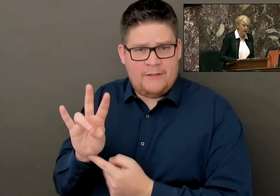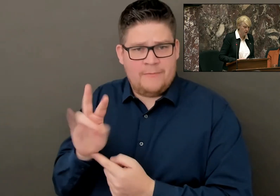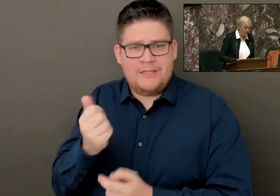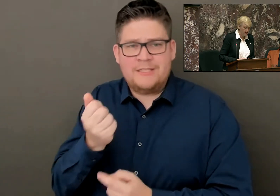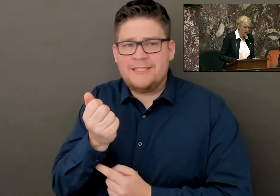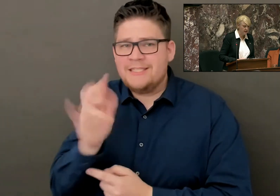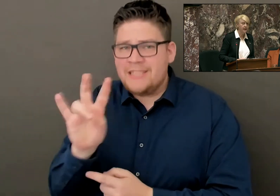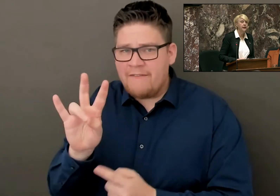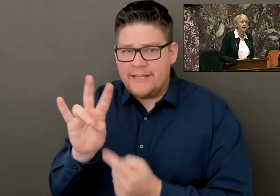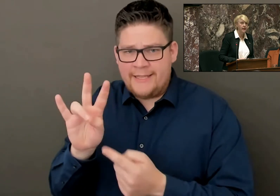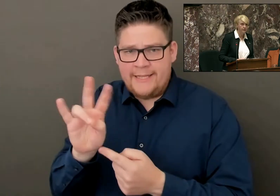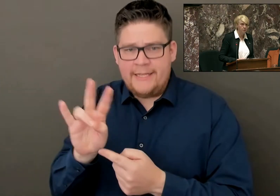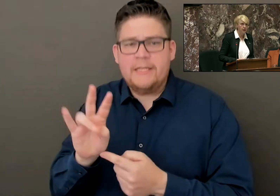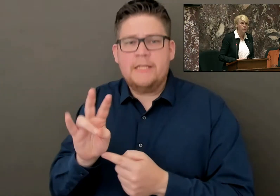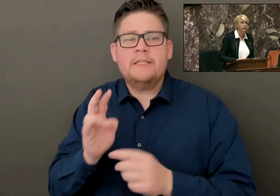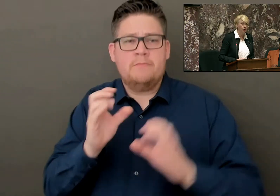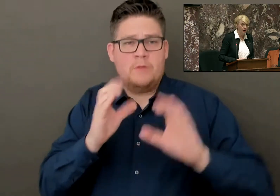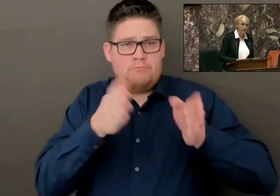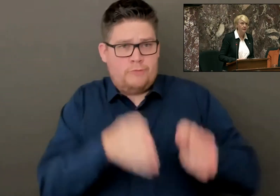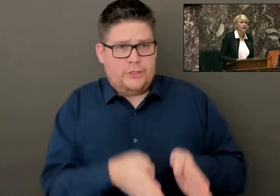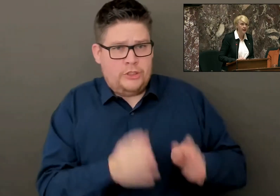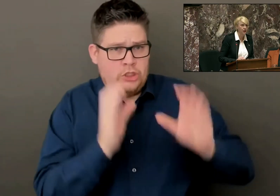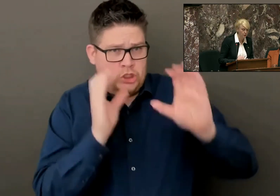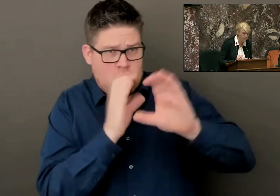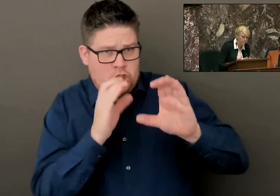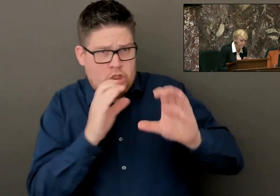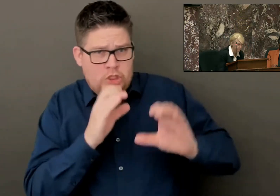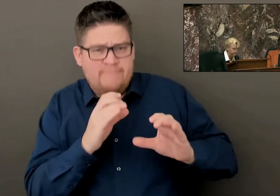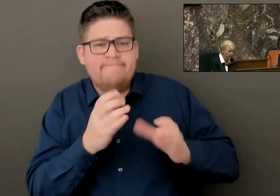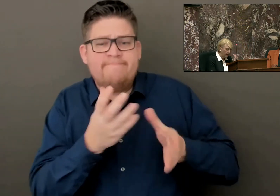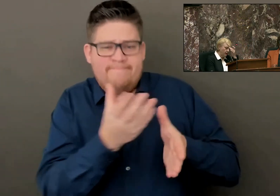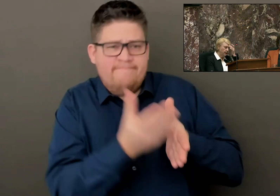their sacrifices can never be forgotten. Thank you.